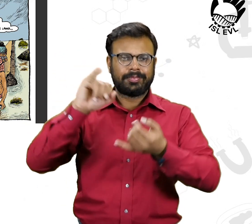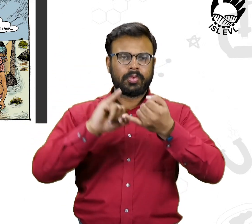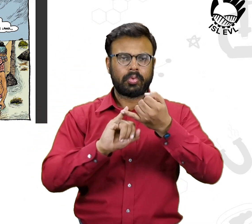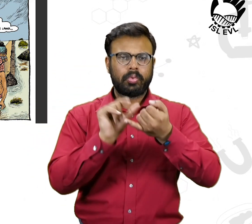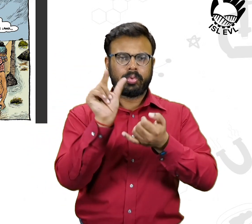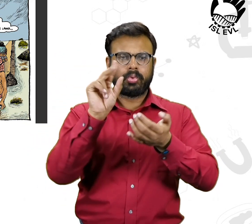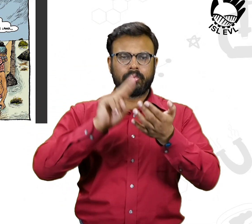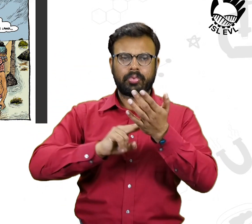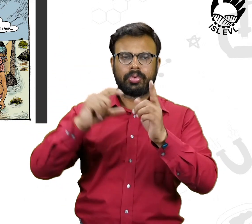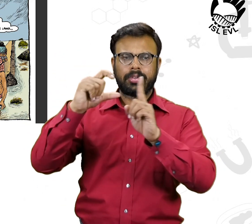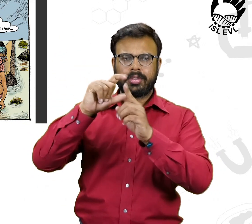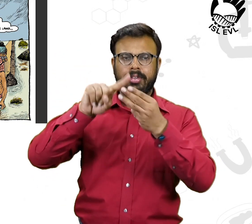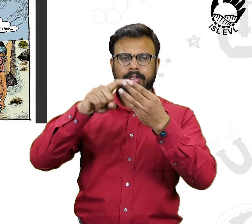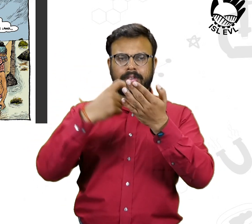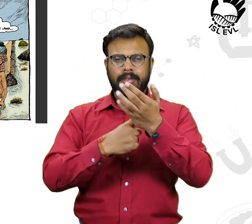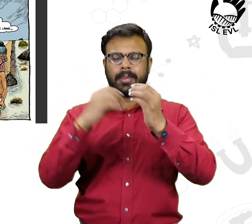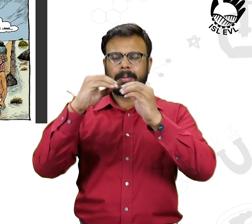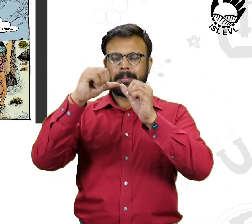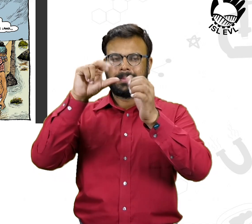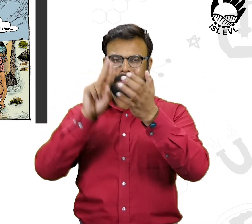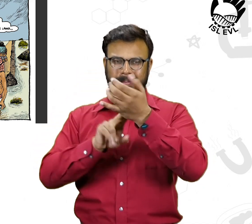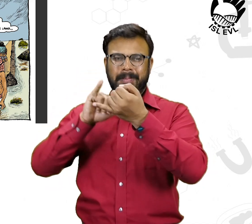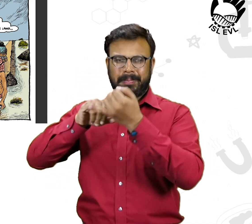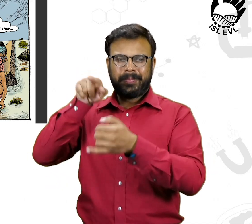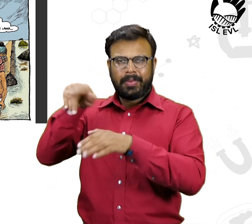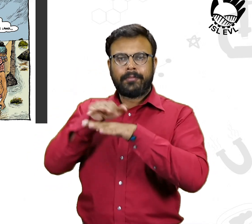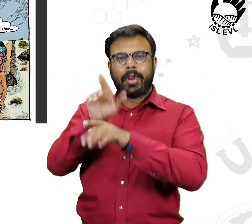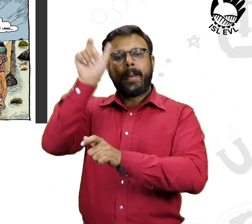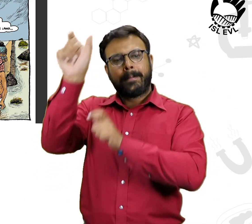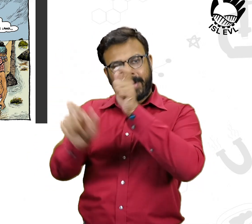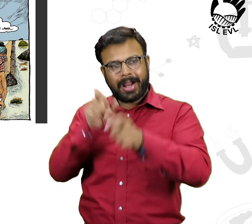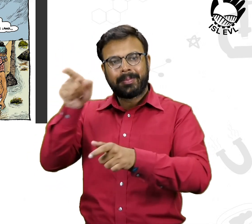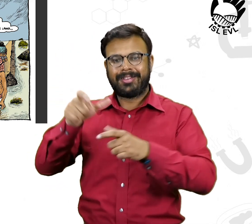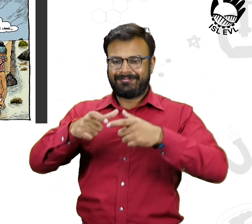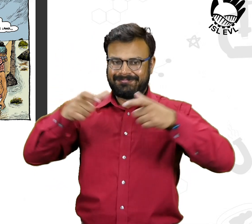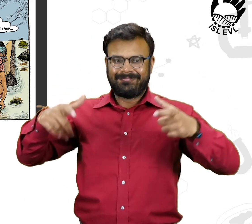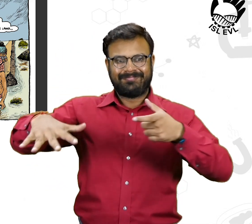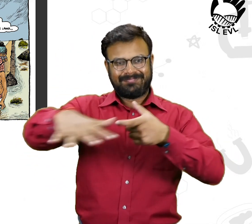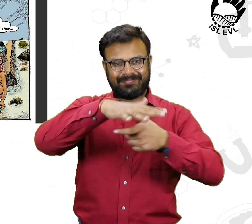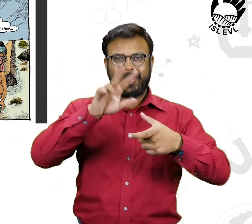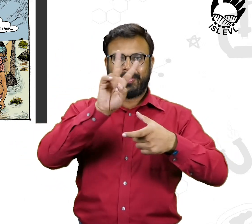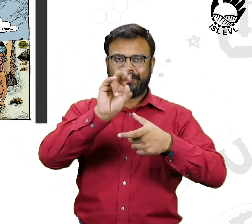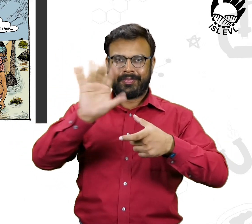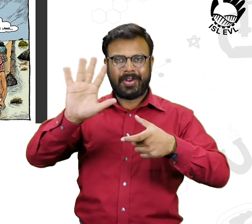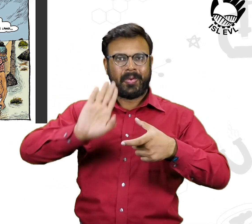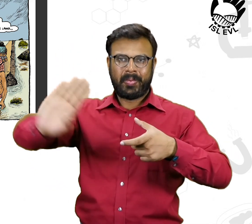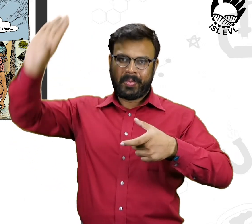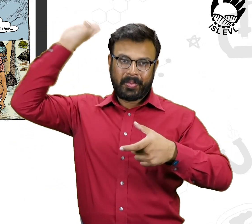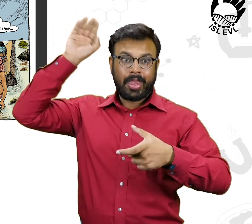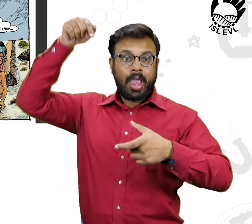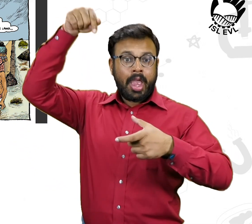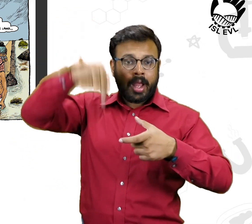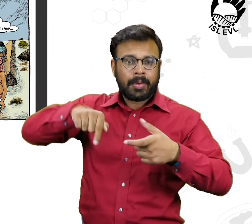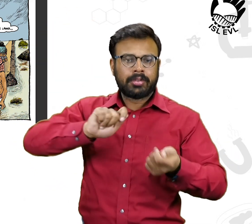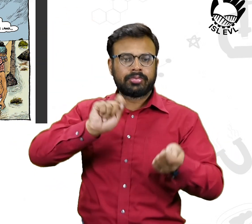The fishing community in the Sundarbans Delta is another community